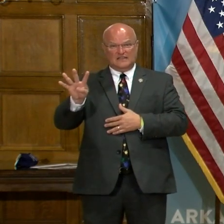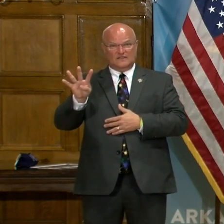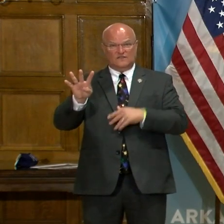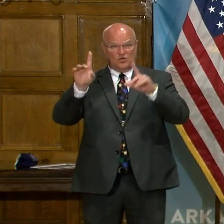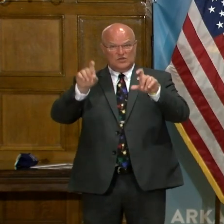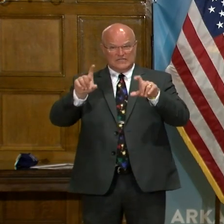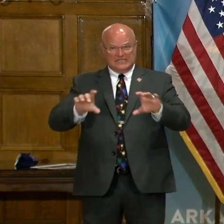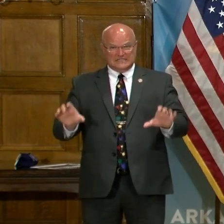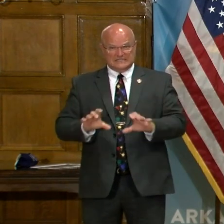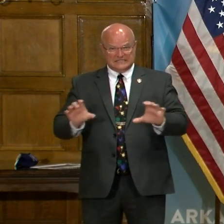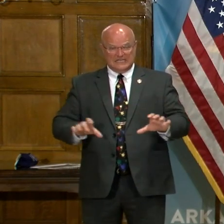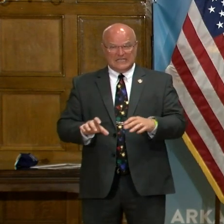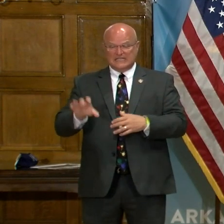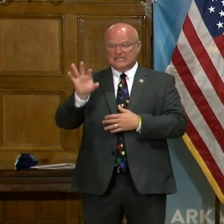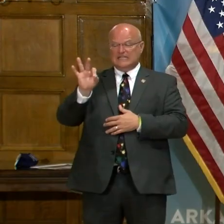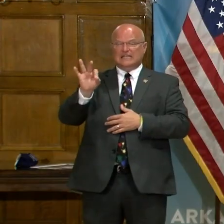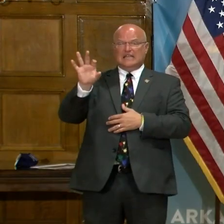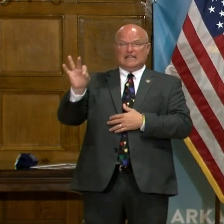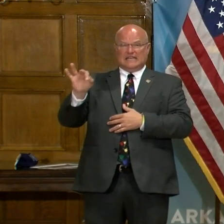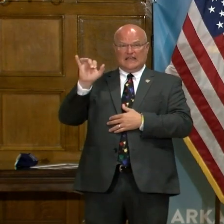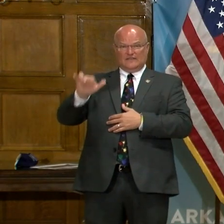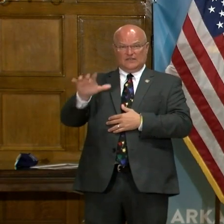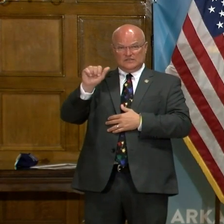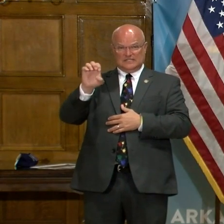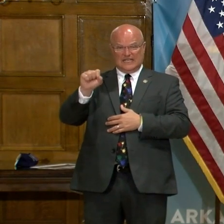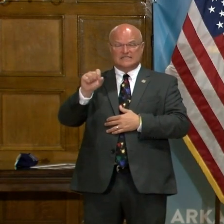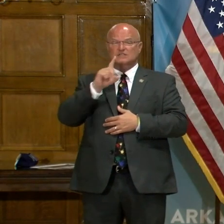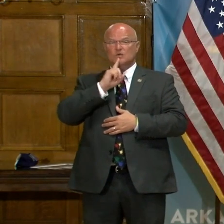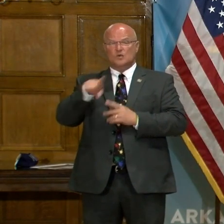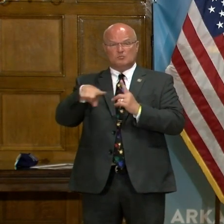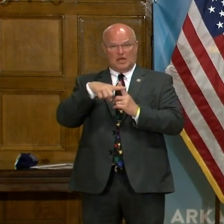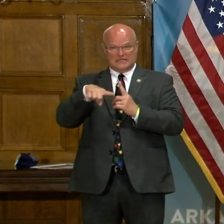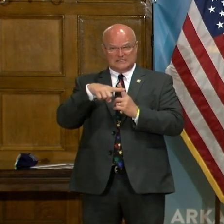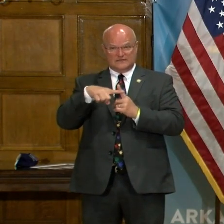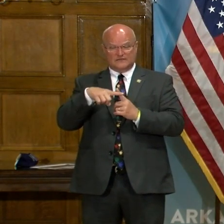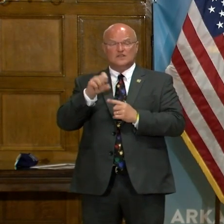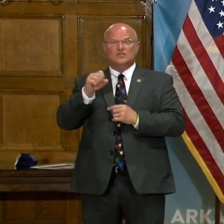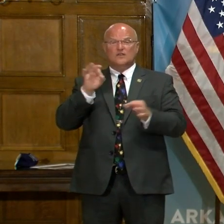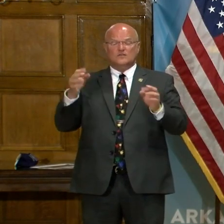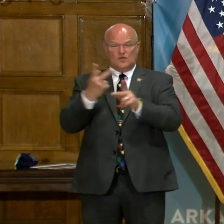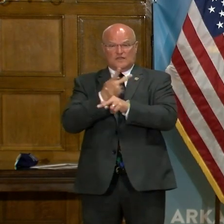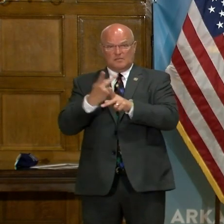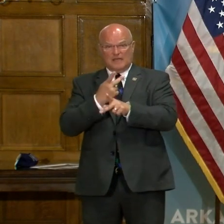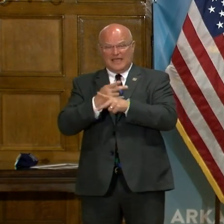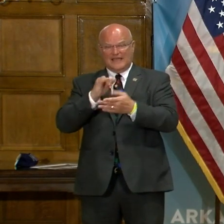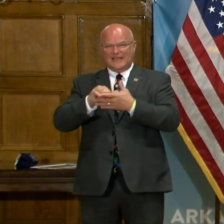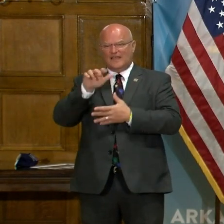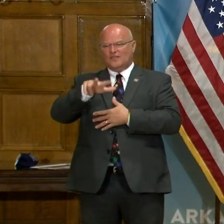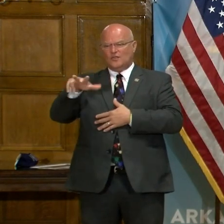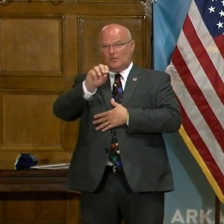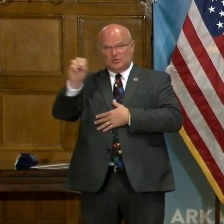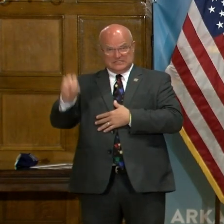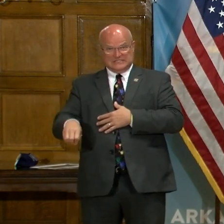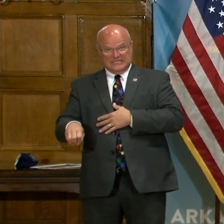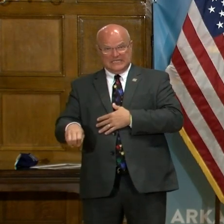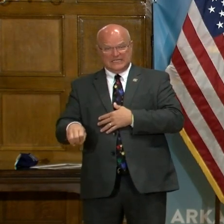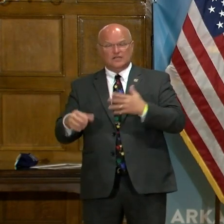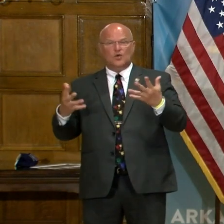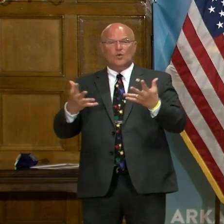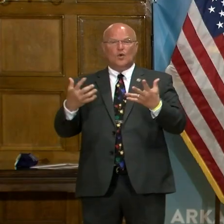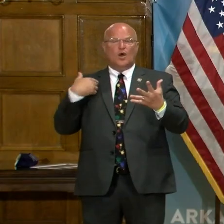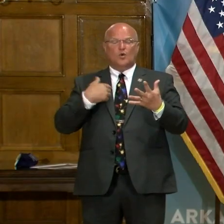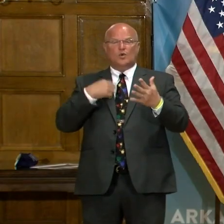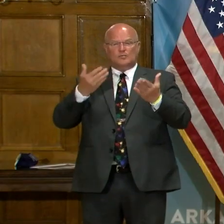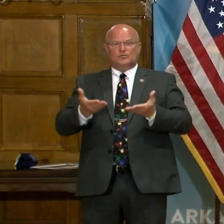2,984 tests done, and 99 of those cases were positive. And so if you do the math on that, it's 33%. What